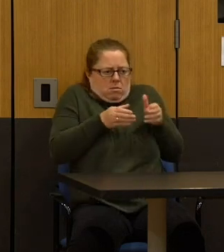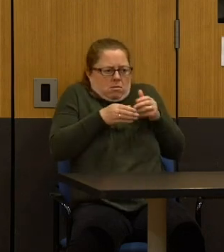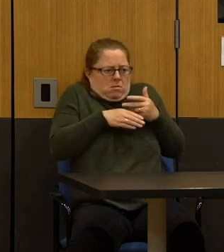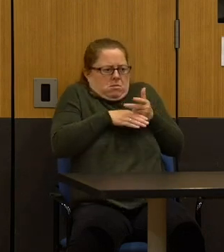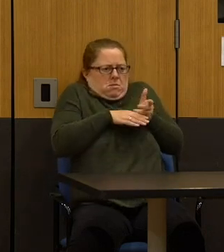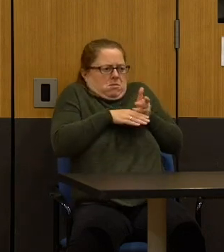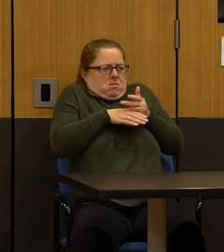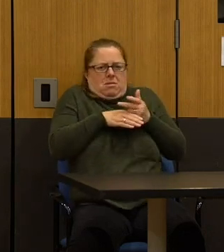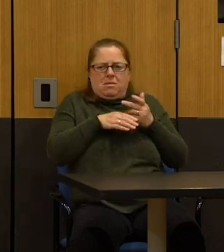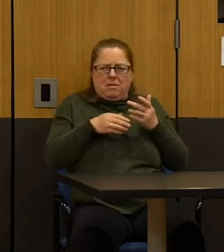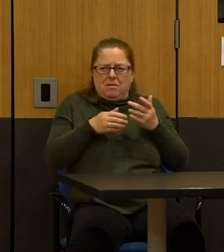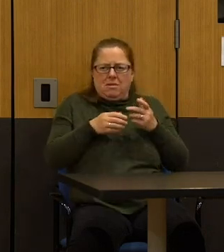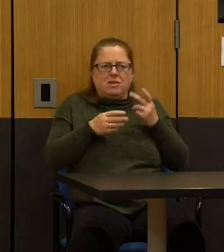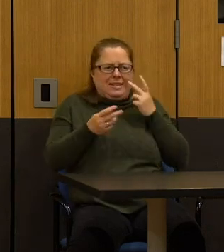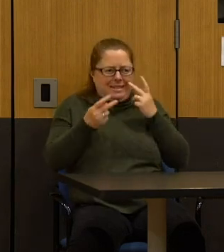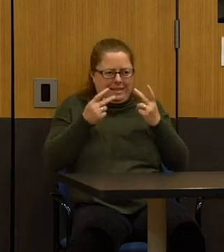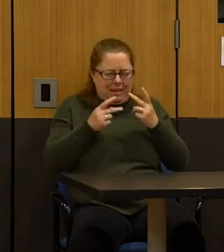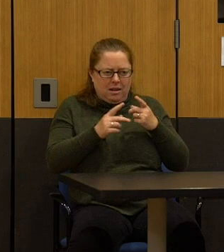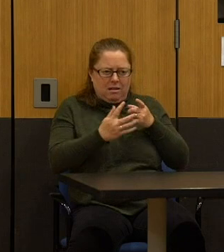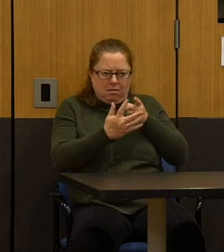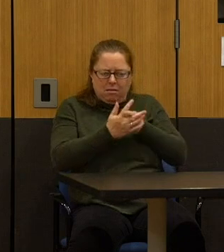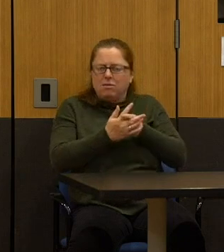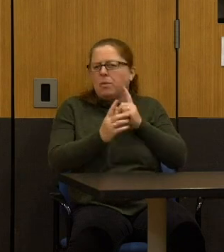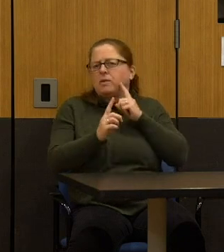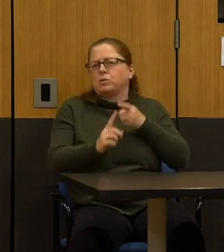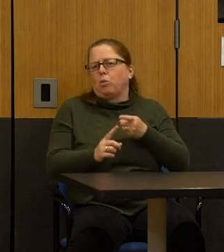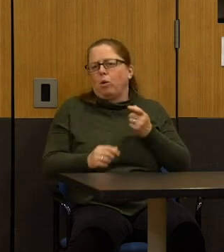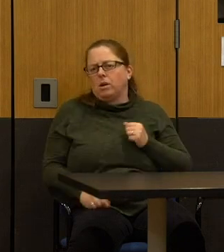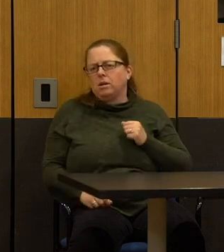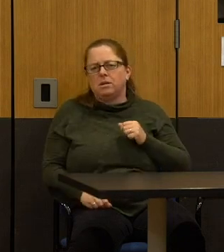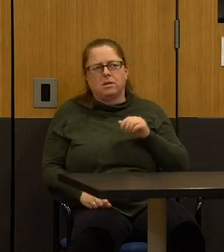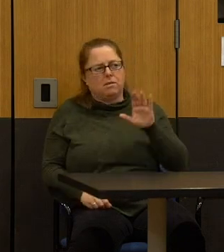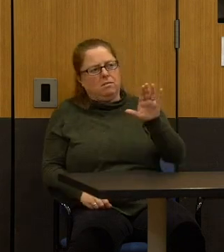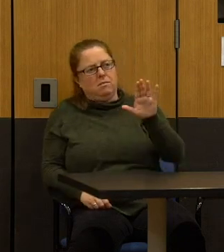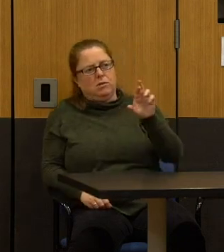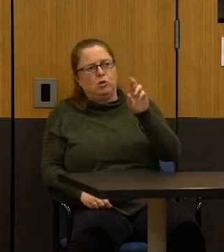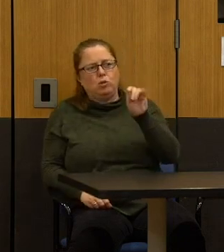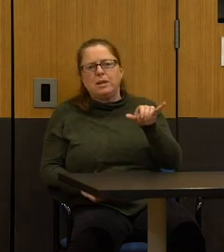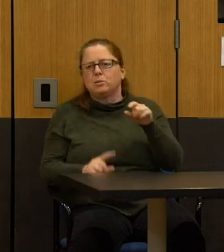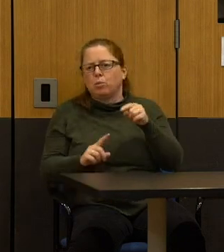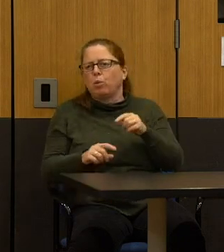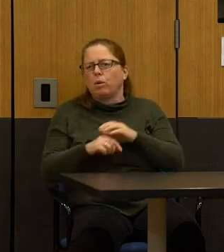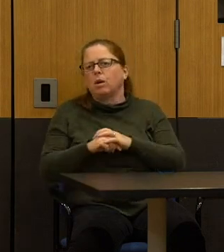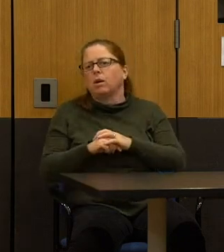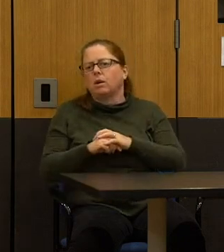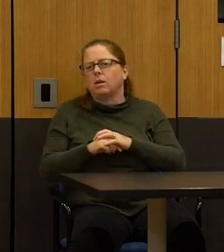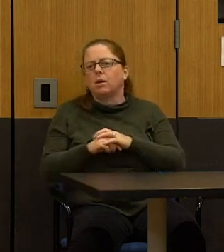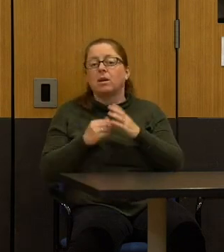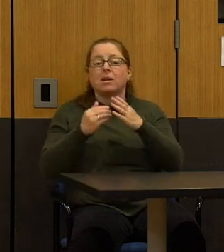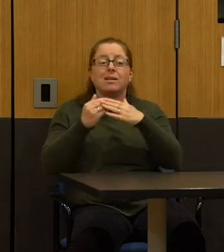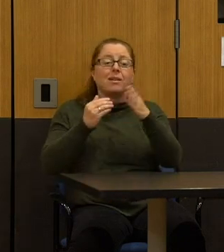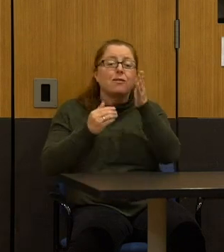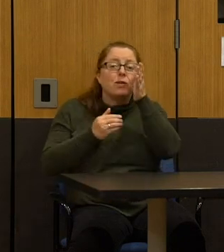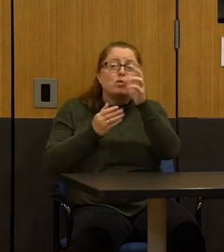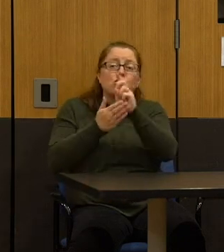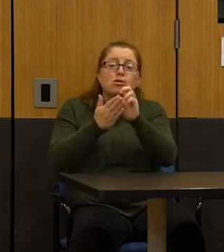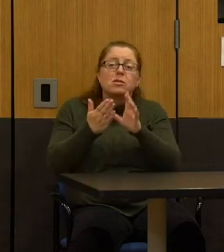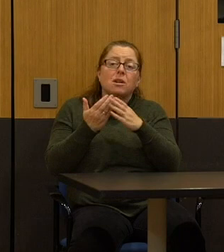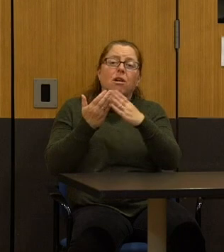are. And that's the point that Ray is wanting to do, is have the future